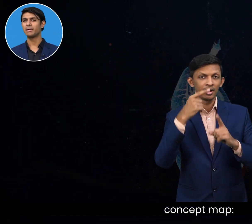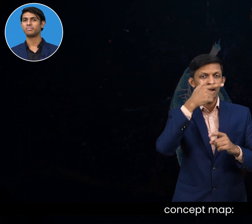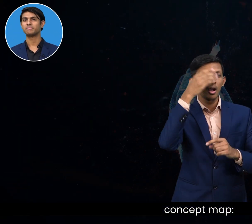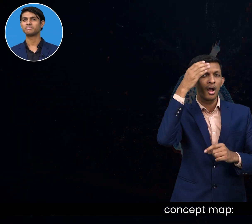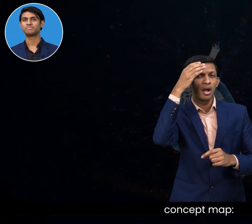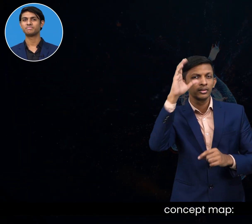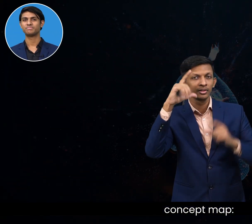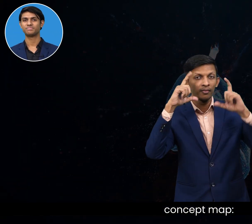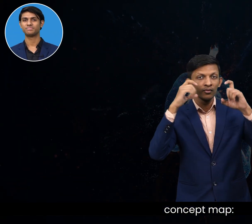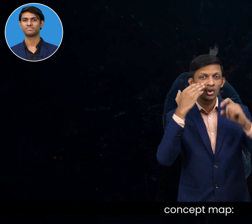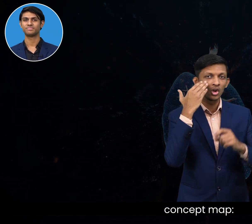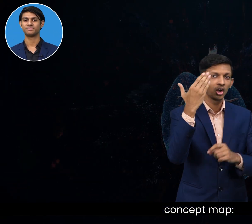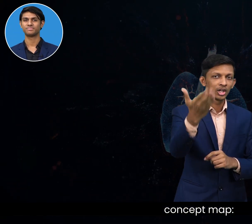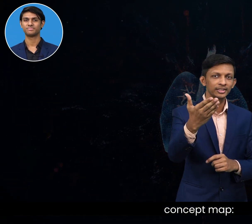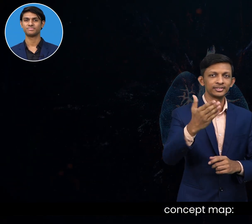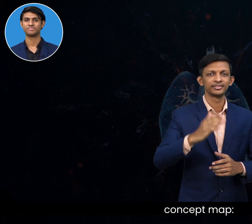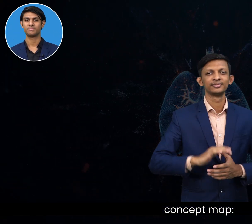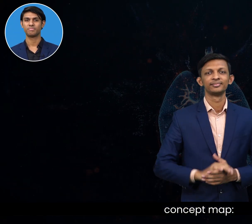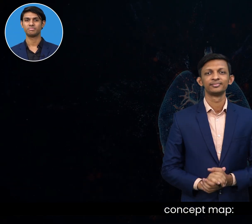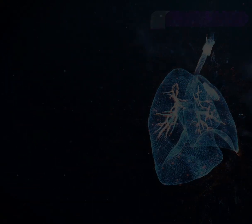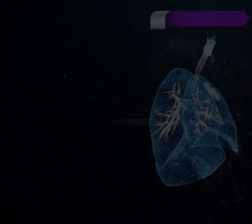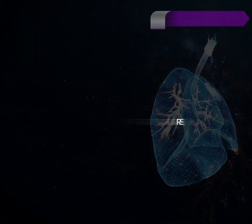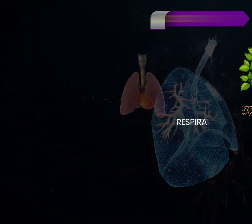concept map.